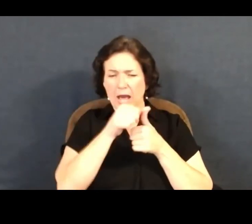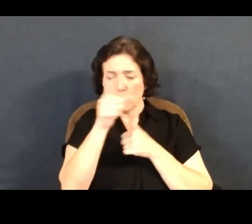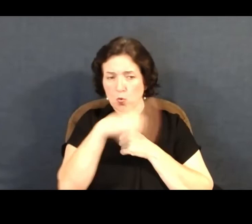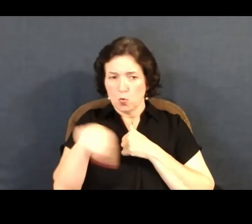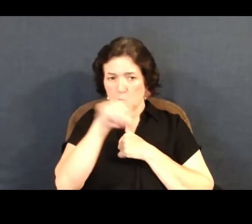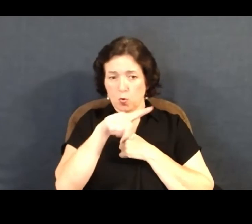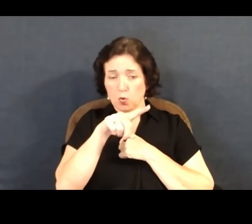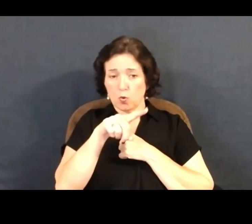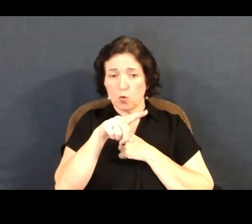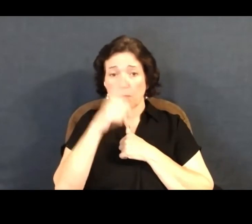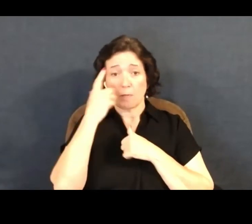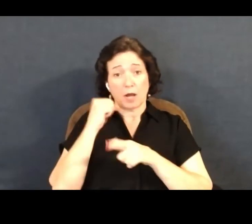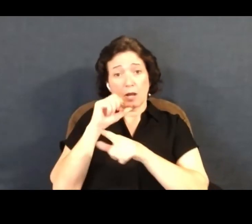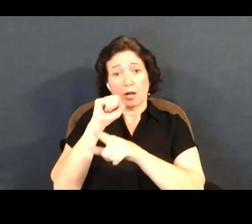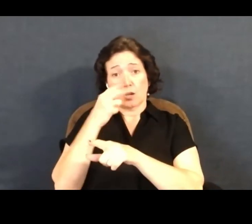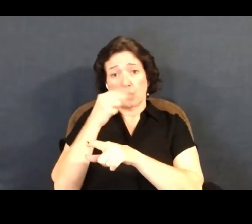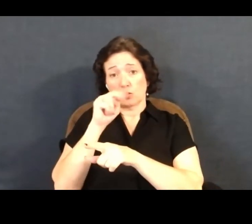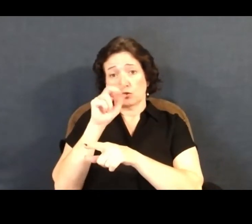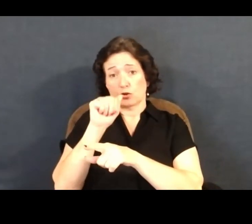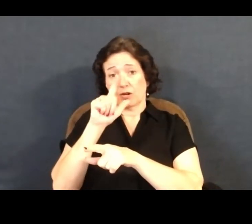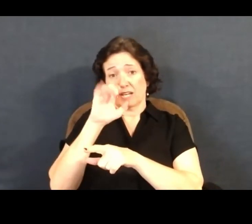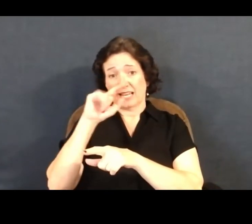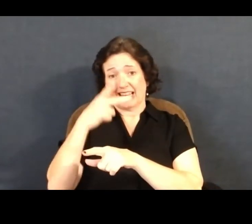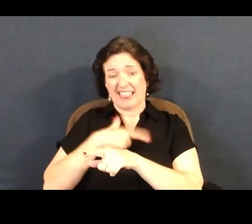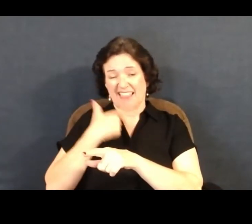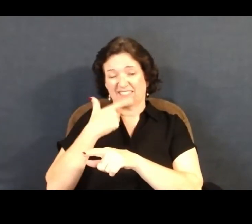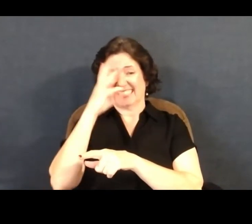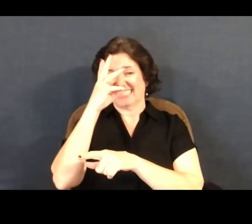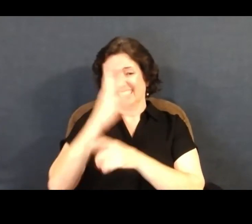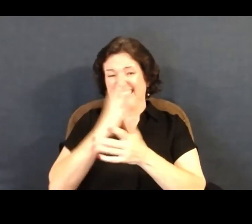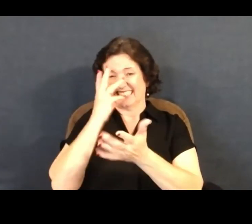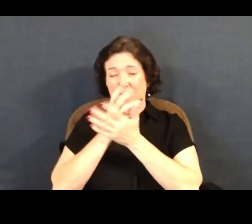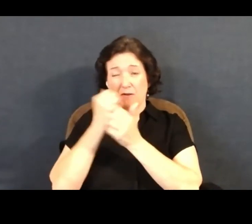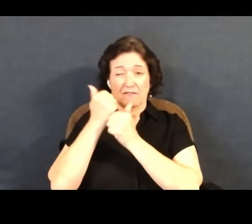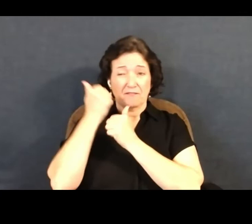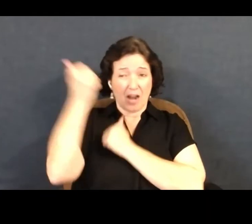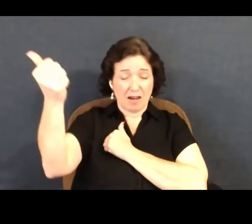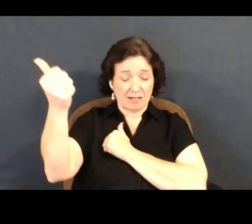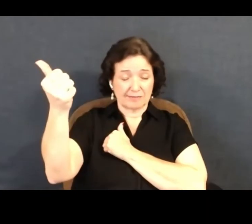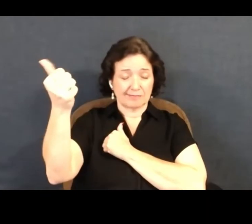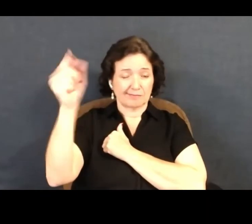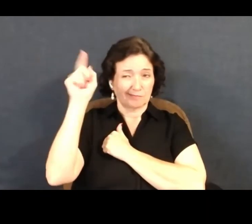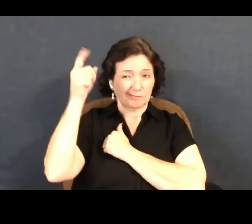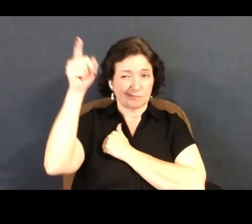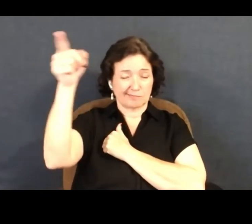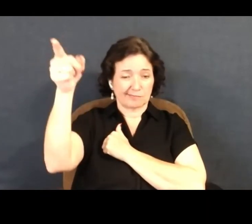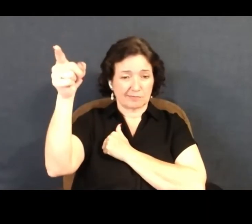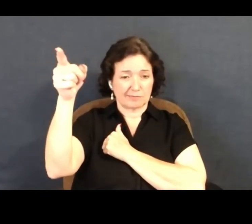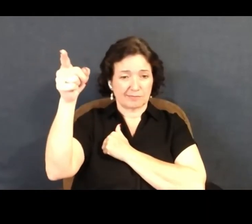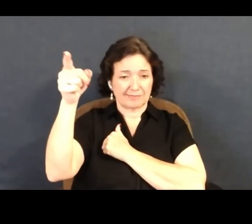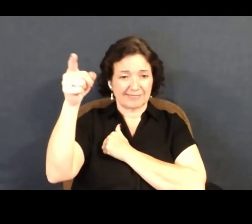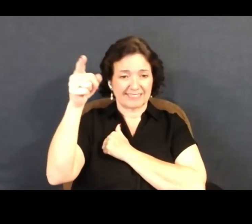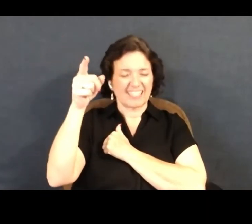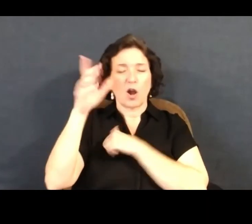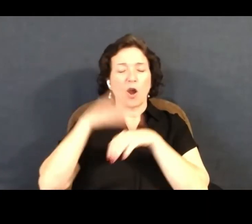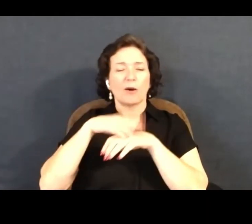all, because Shonaleigh lives 6 hours apart from us, and she's, or I will say she's on a 6-hour